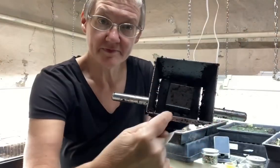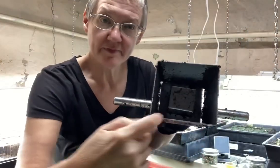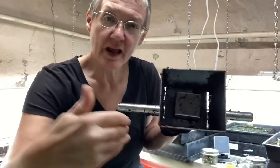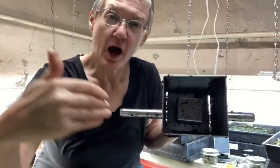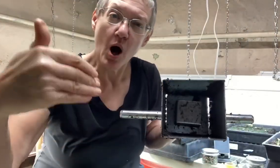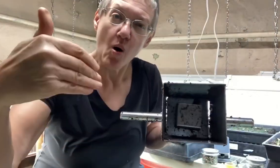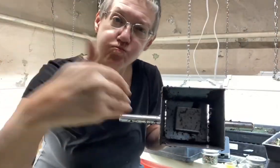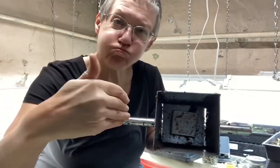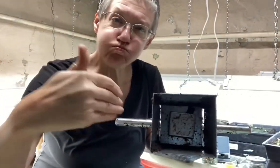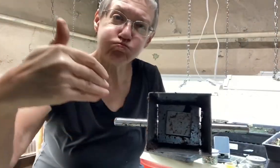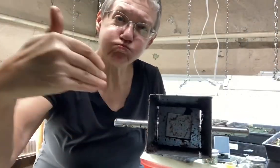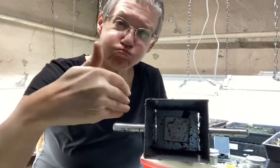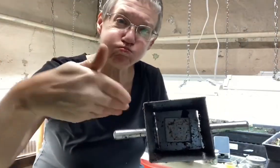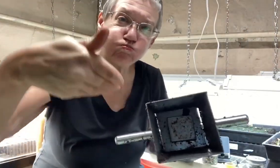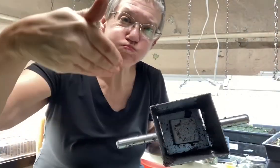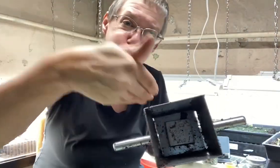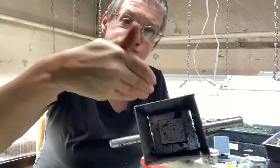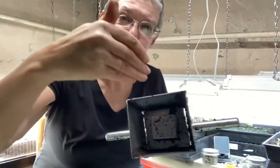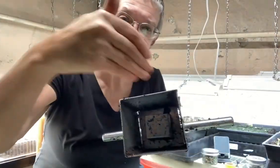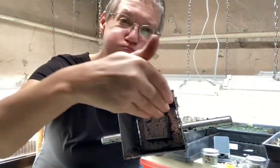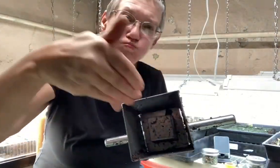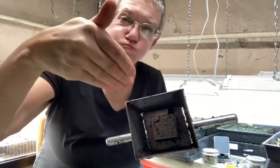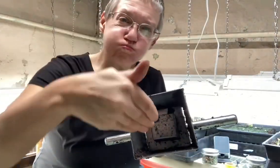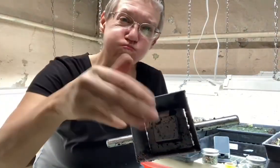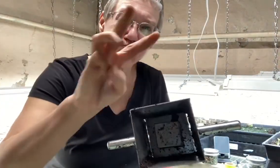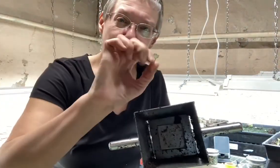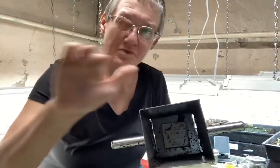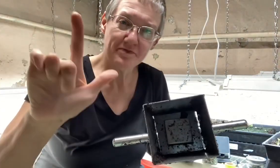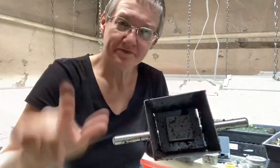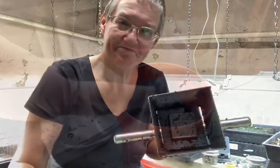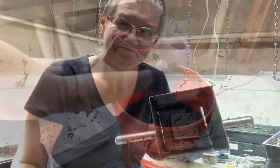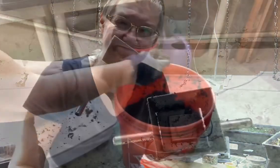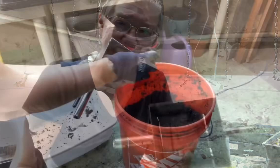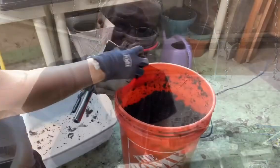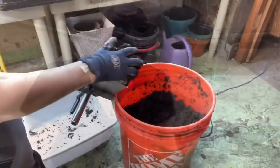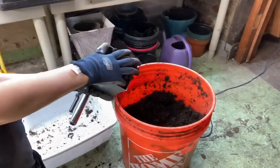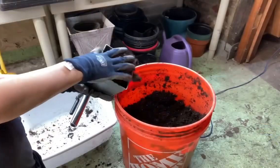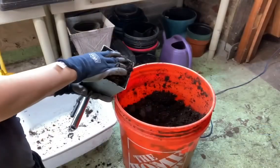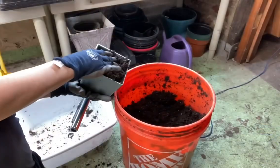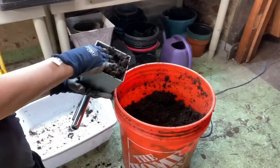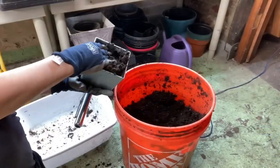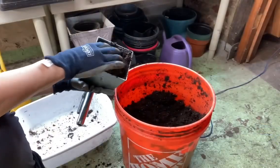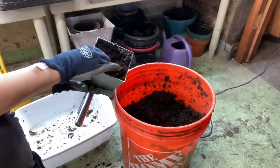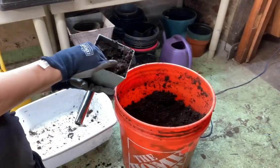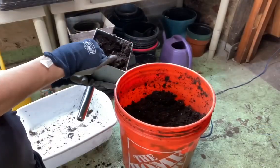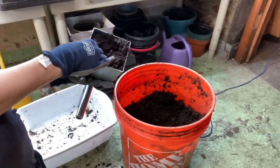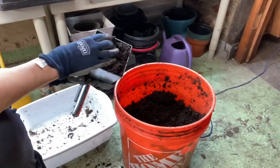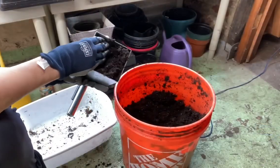So you really want to work it into these edges really well.